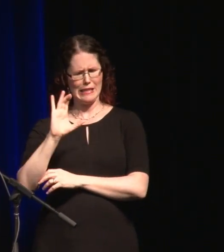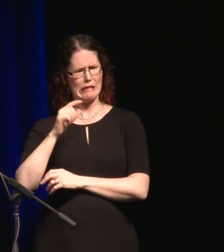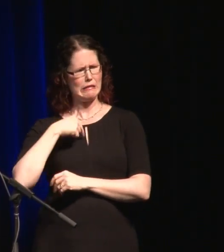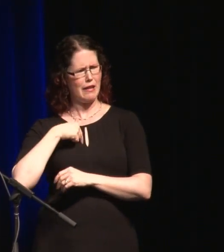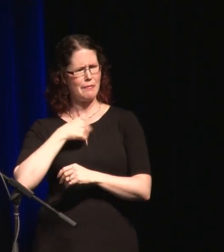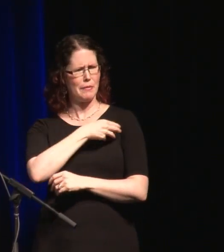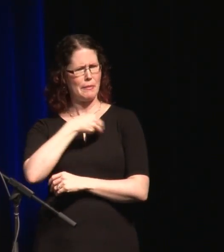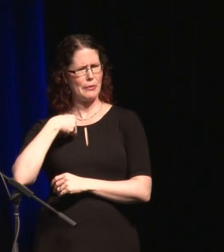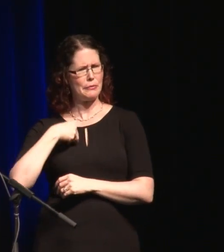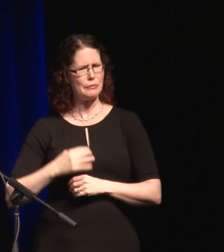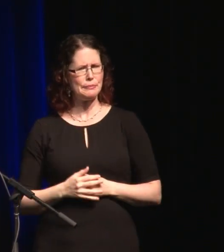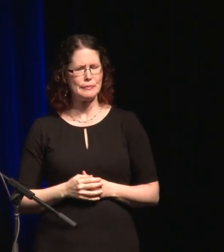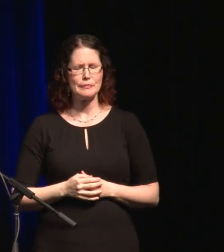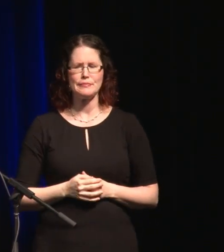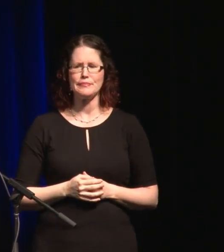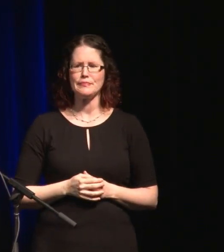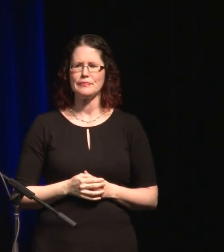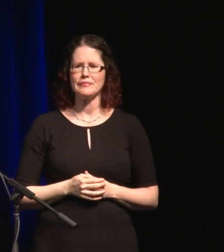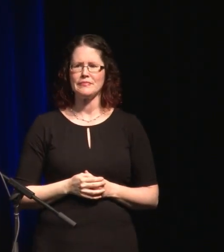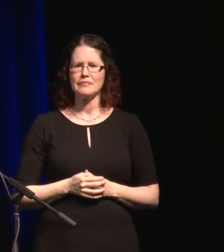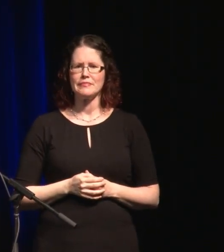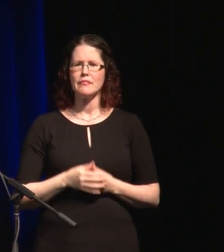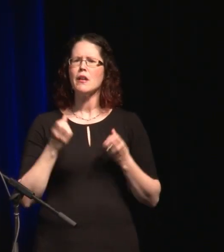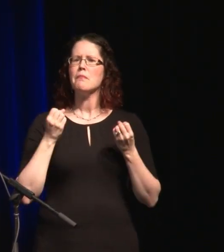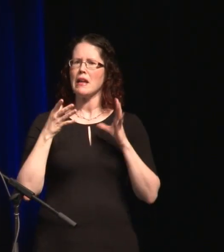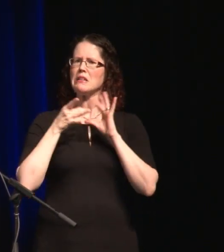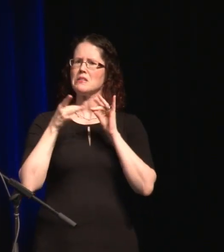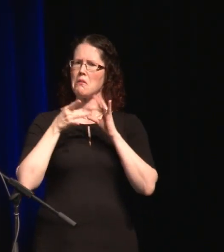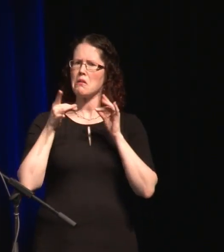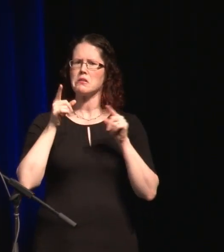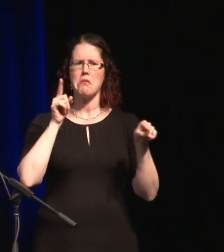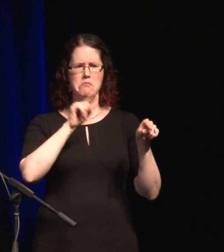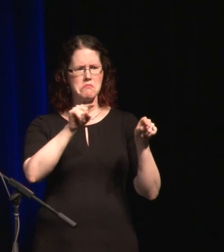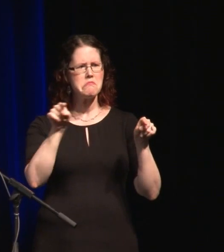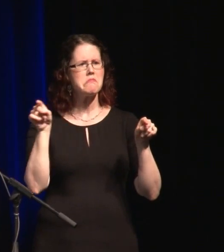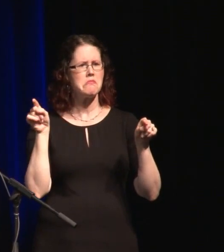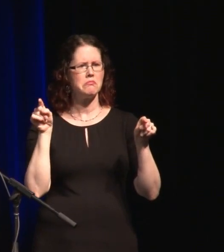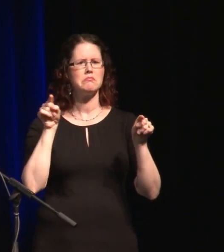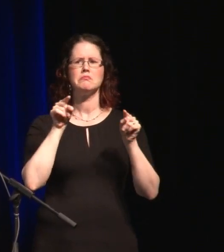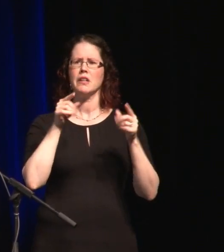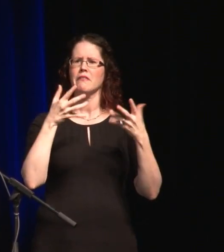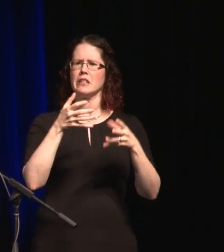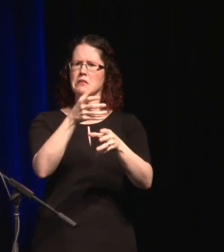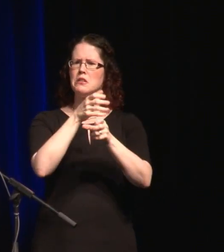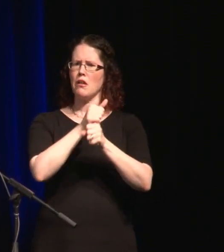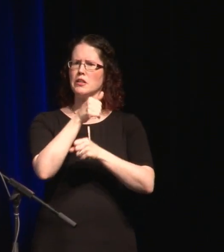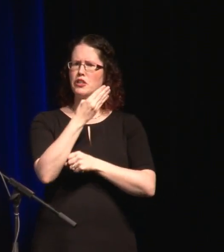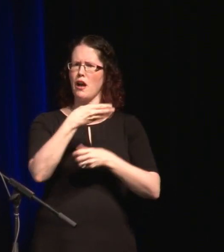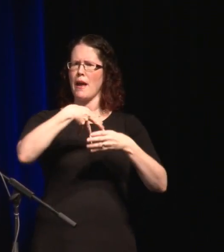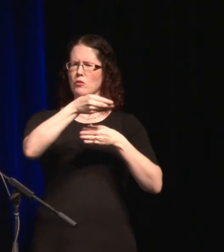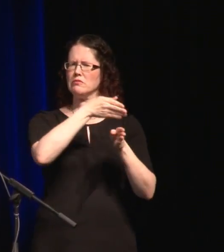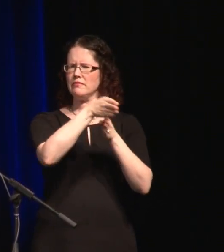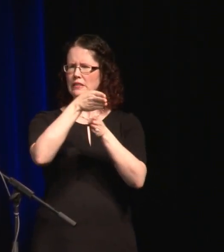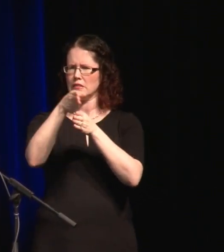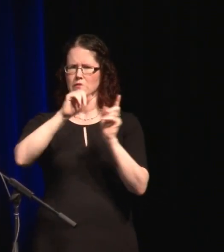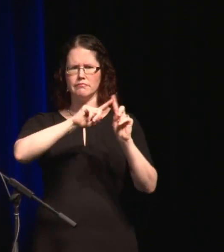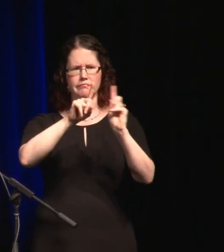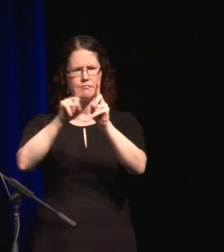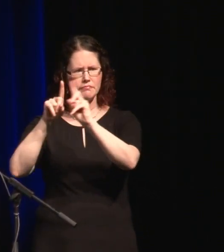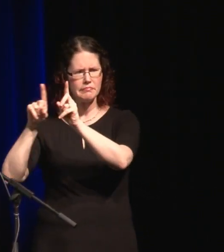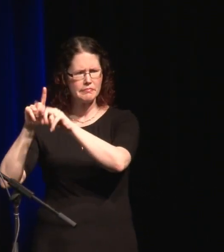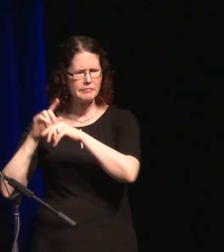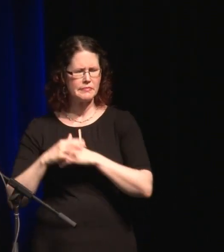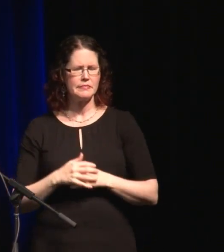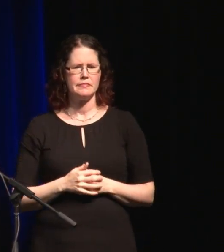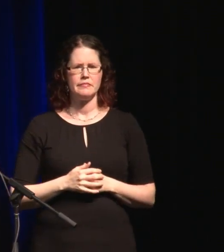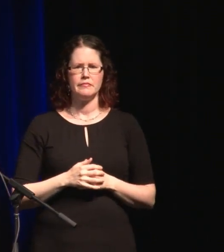Among us, there are numerous stories of today's graduates already employed in their fields. Others with acceptances into universities and NSCC programs,